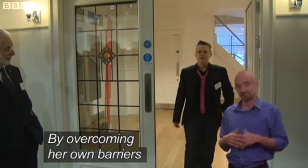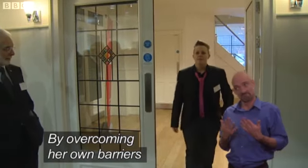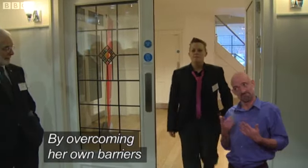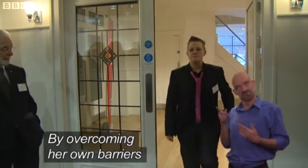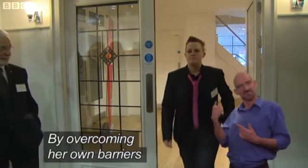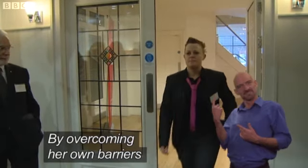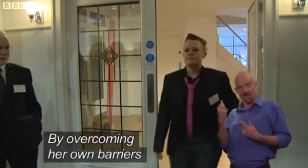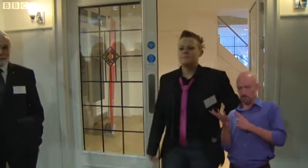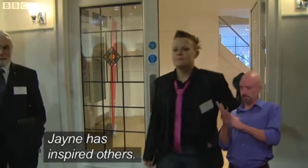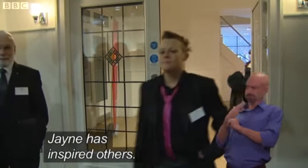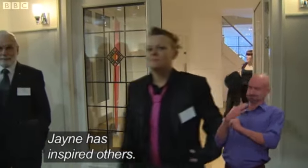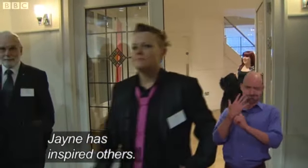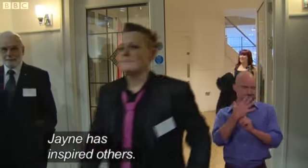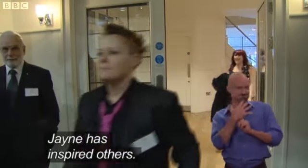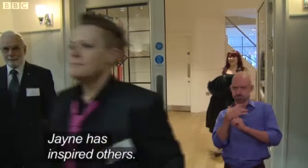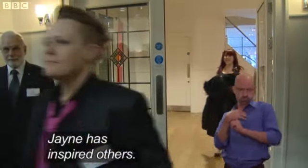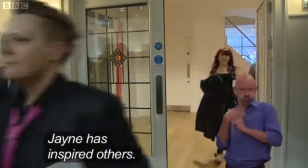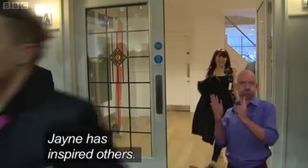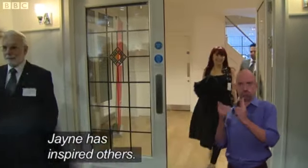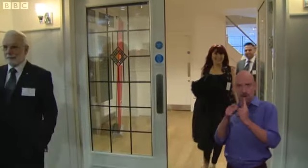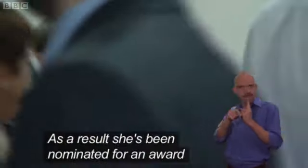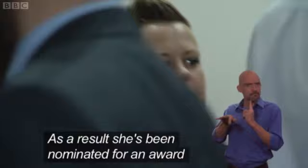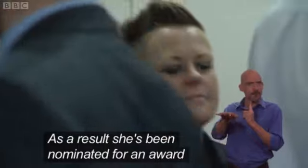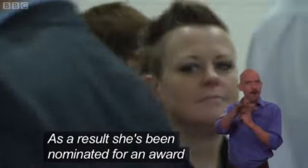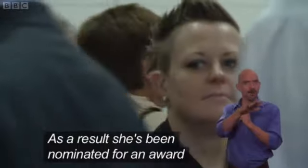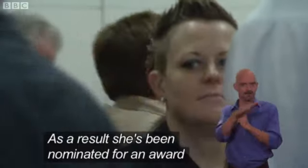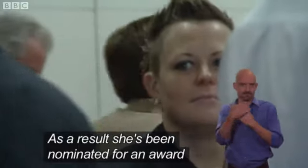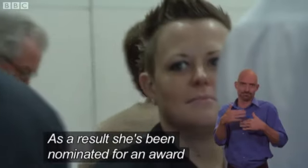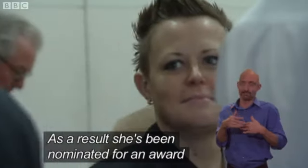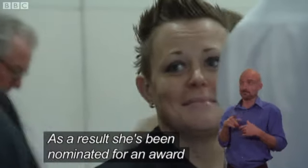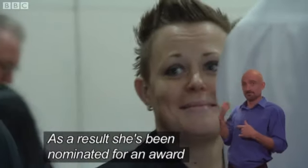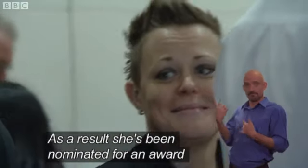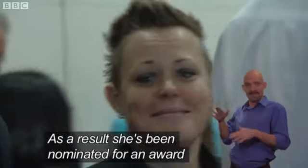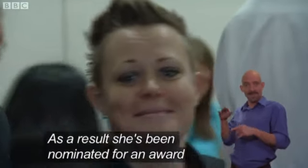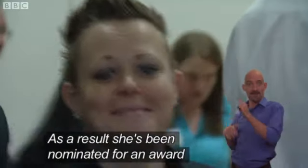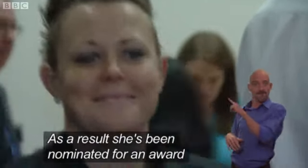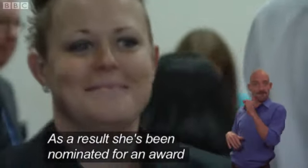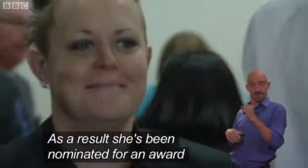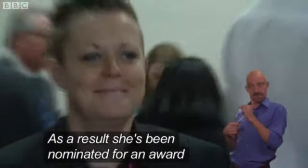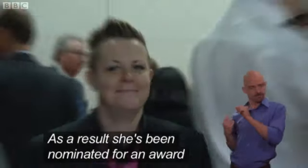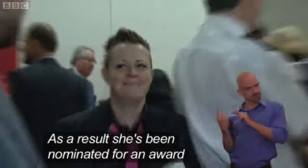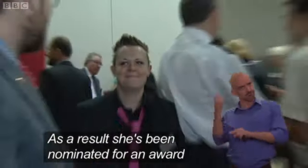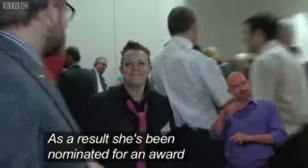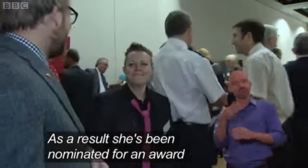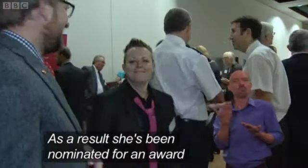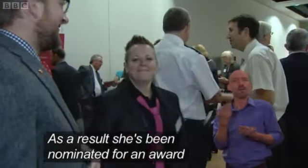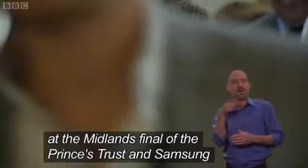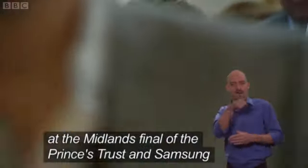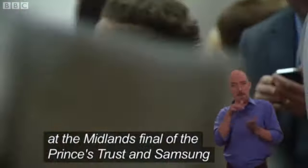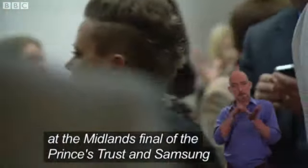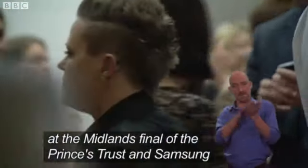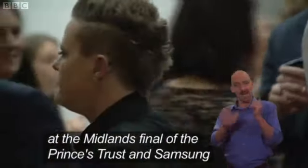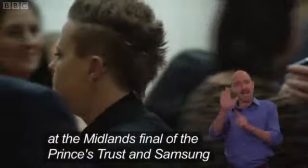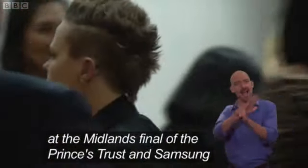By overcoming her own barriers, Jayne's inspired others. As a result, she's been nominated for an award at